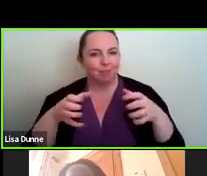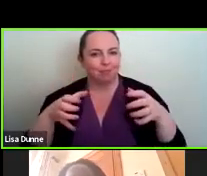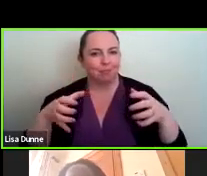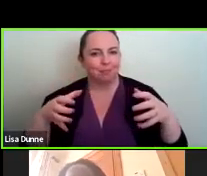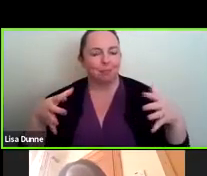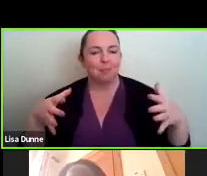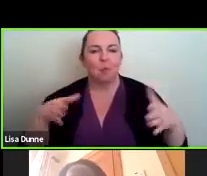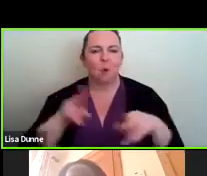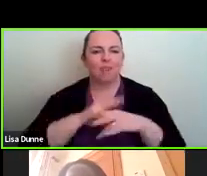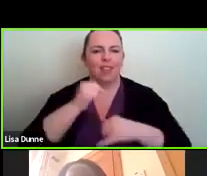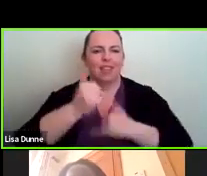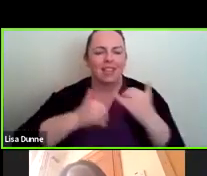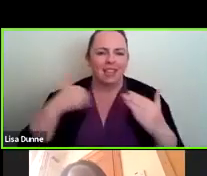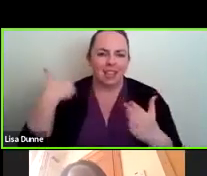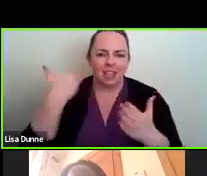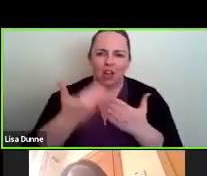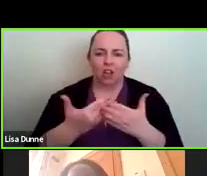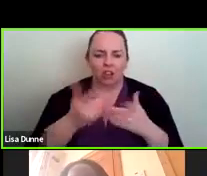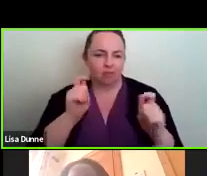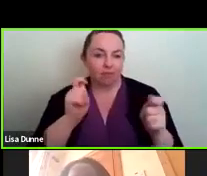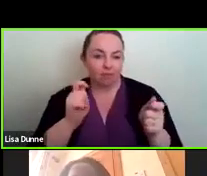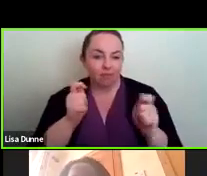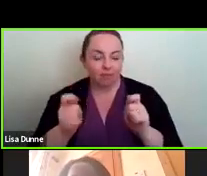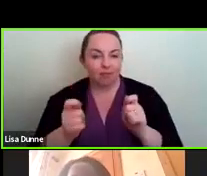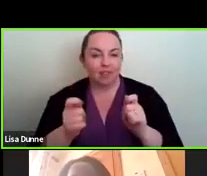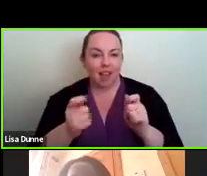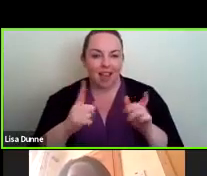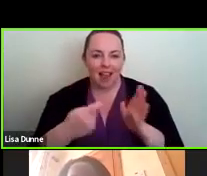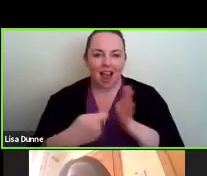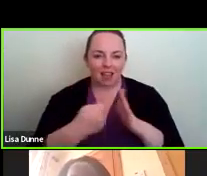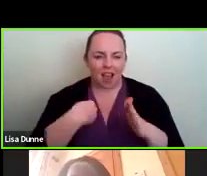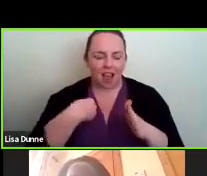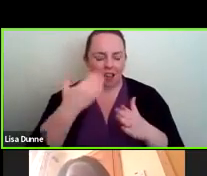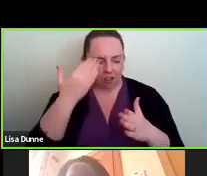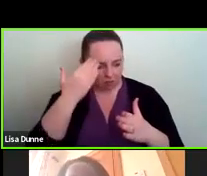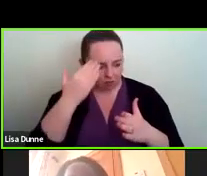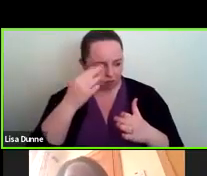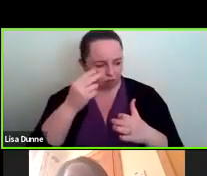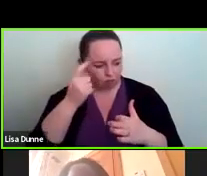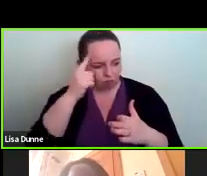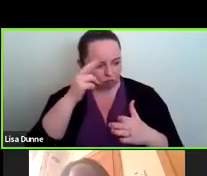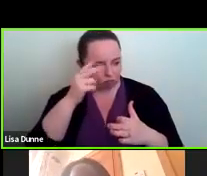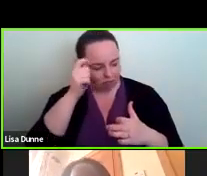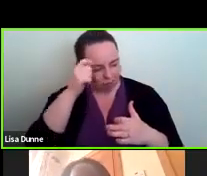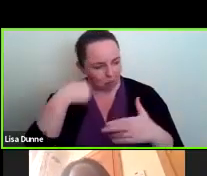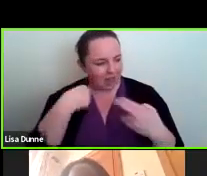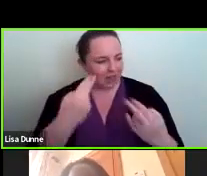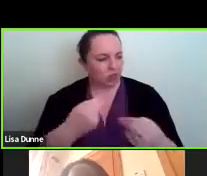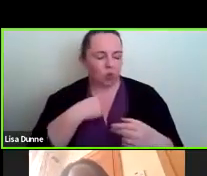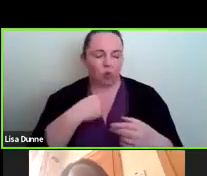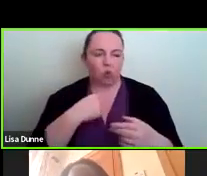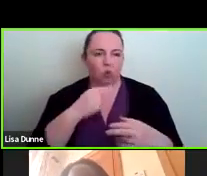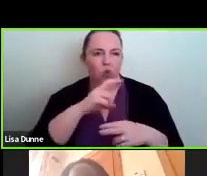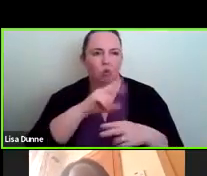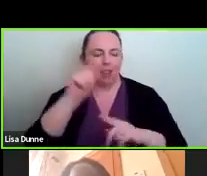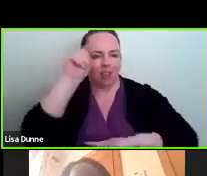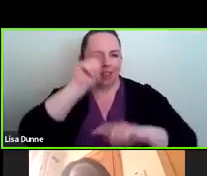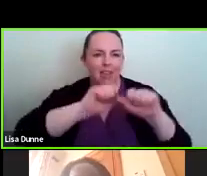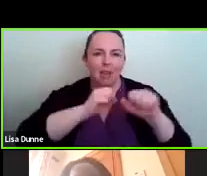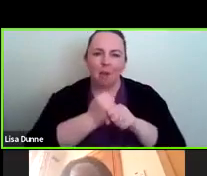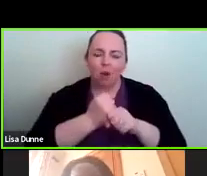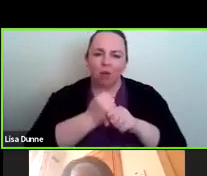on. I really am struck by the need to re-articulate a vision and actions around that